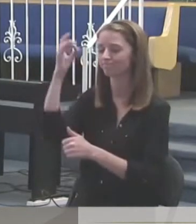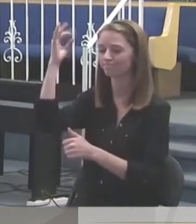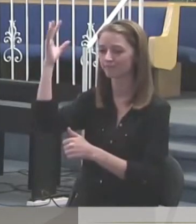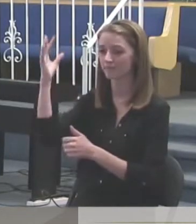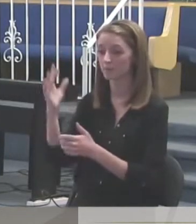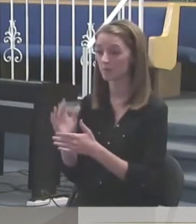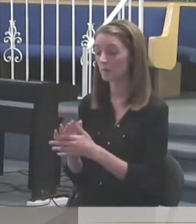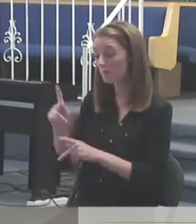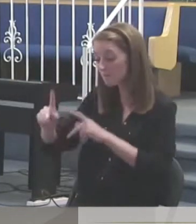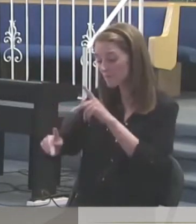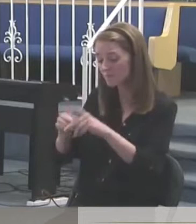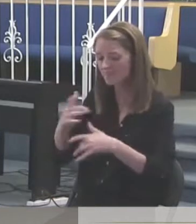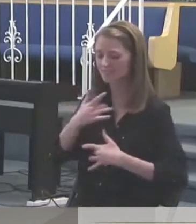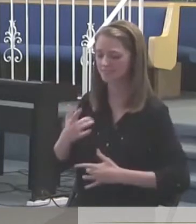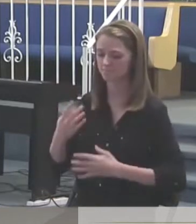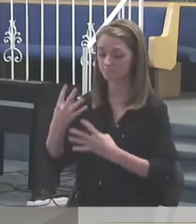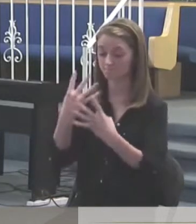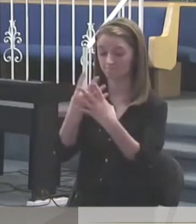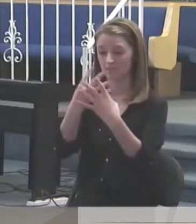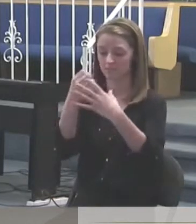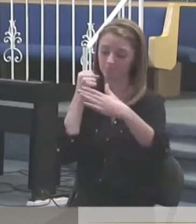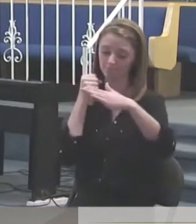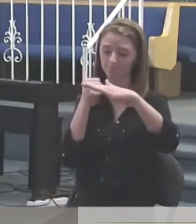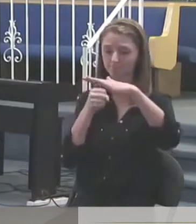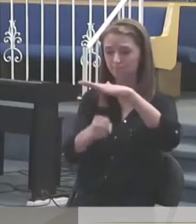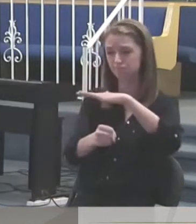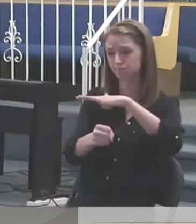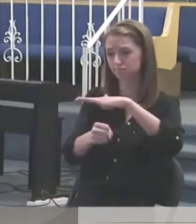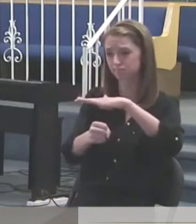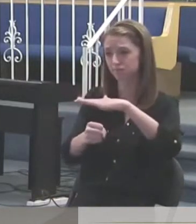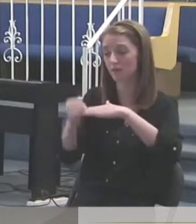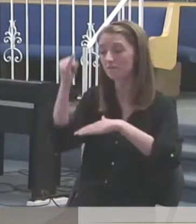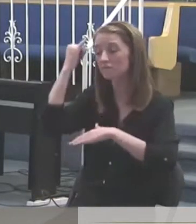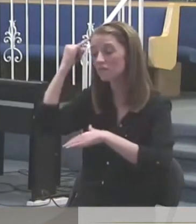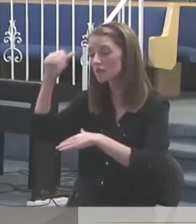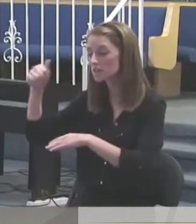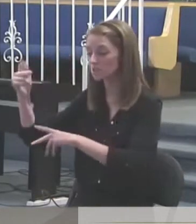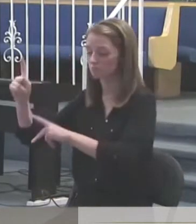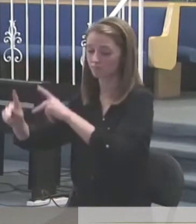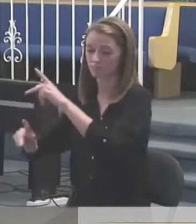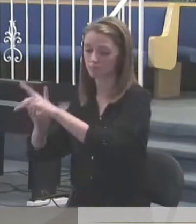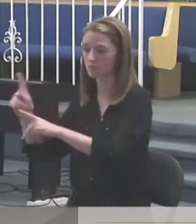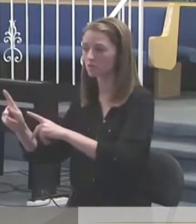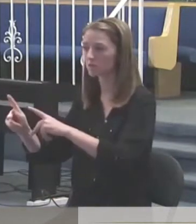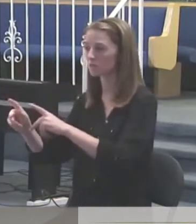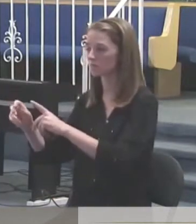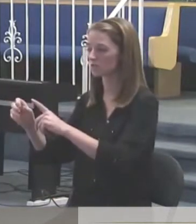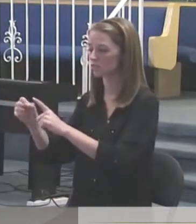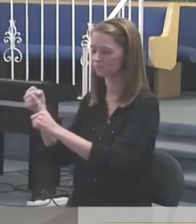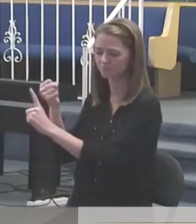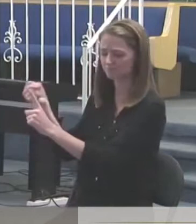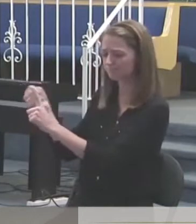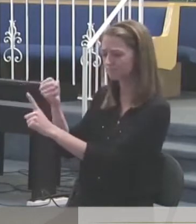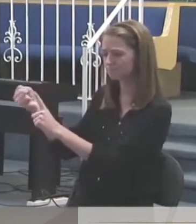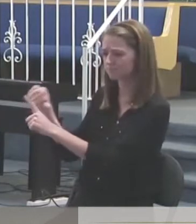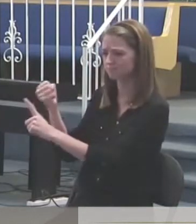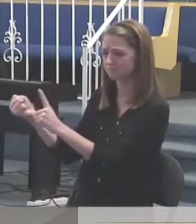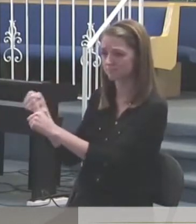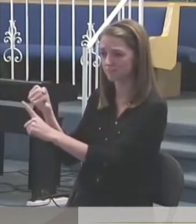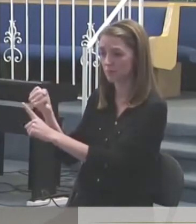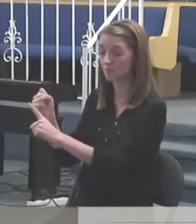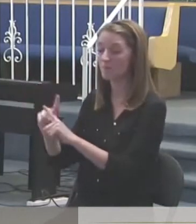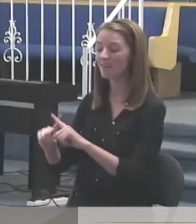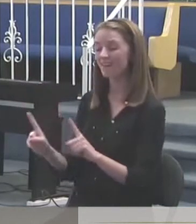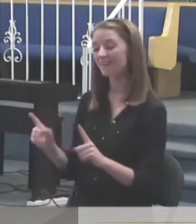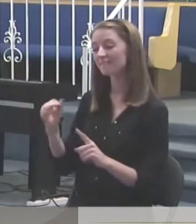People go to prison because they violated somebody's rights, but even they've got standards. You